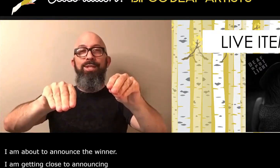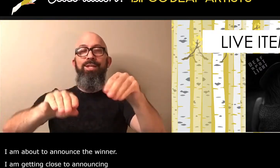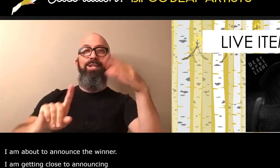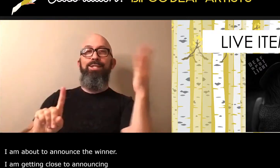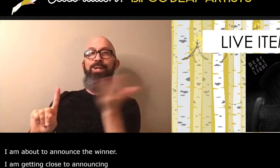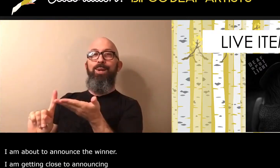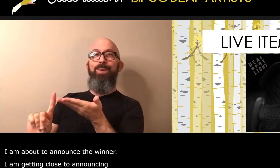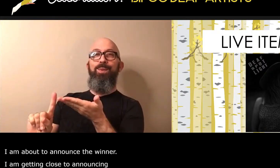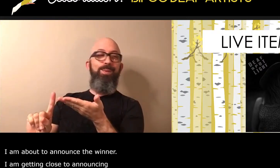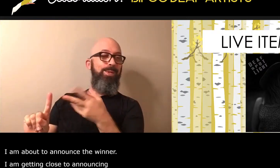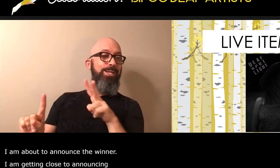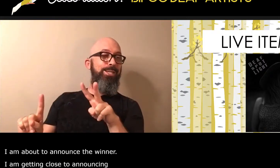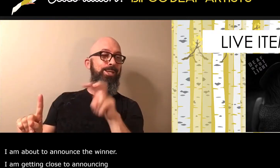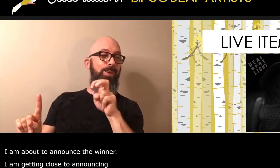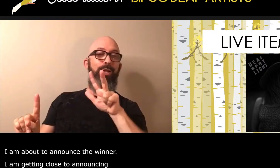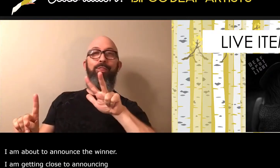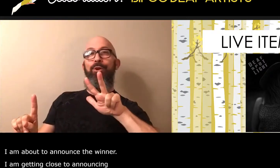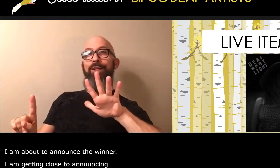Sold